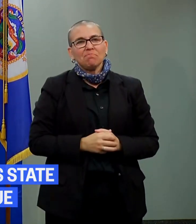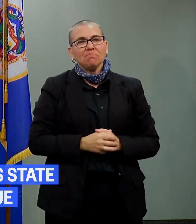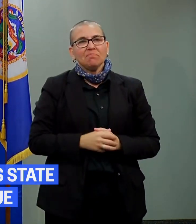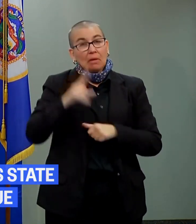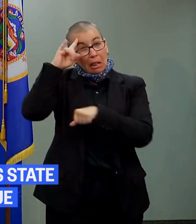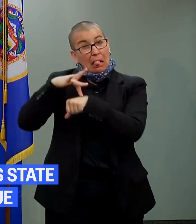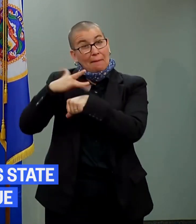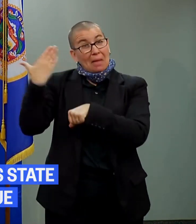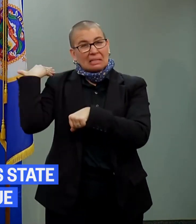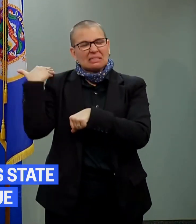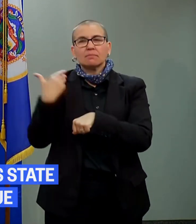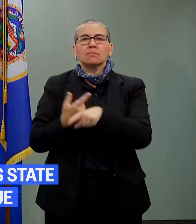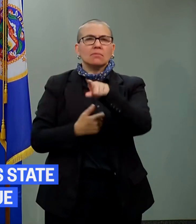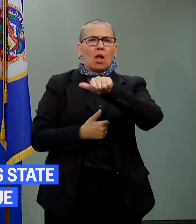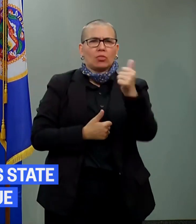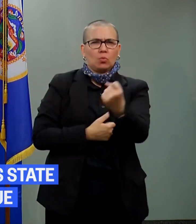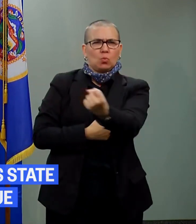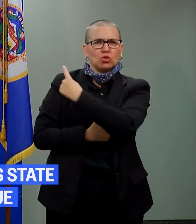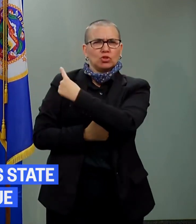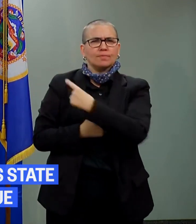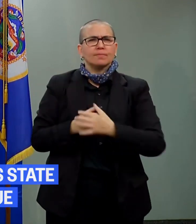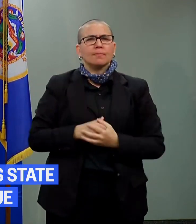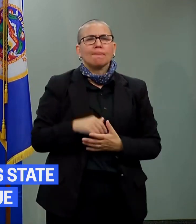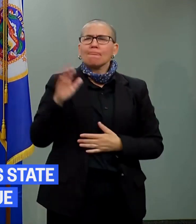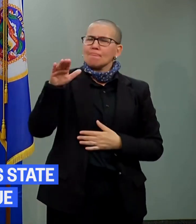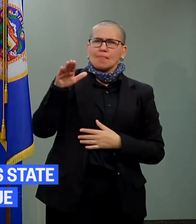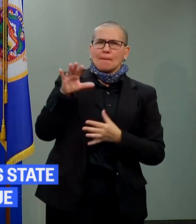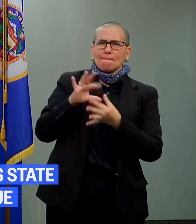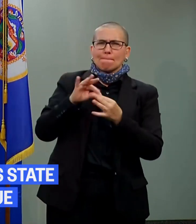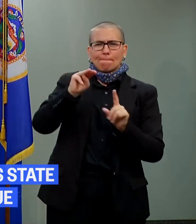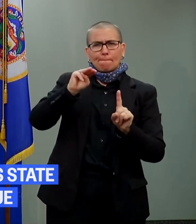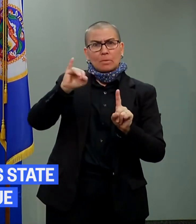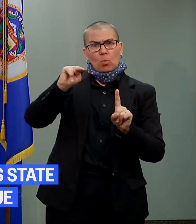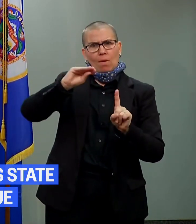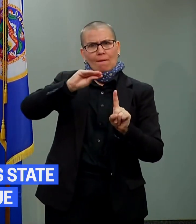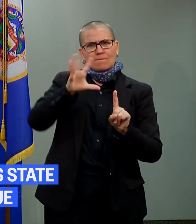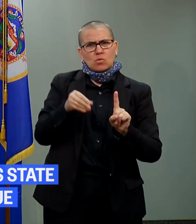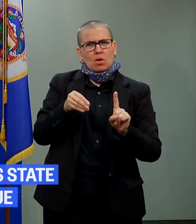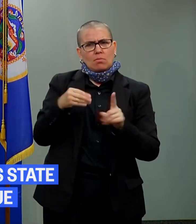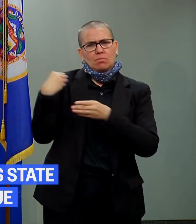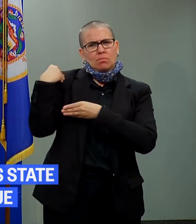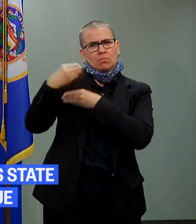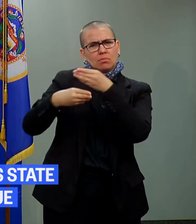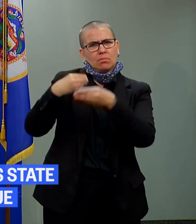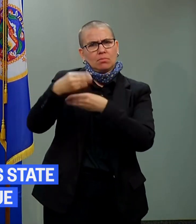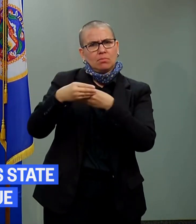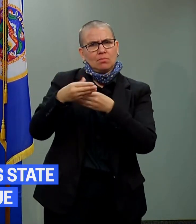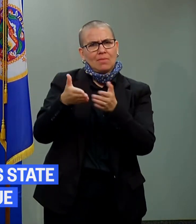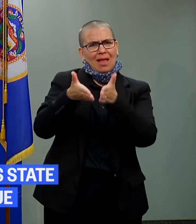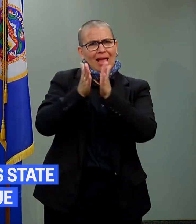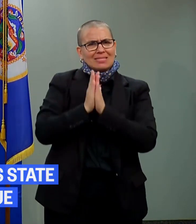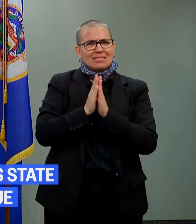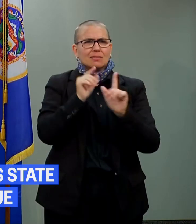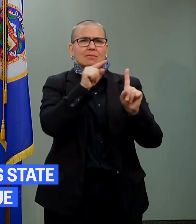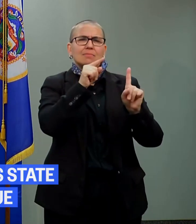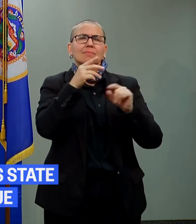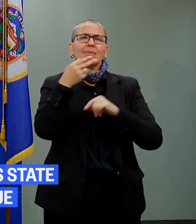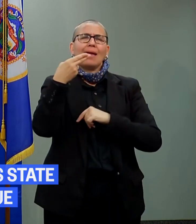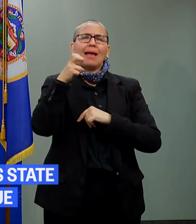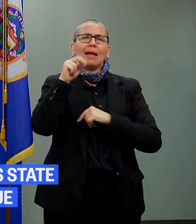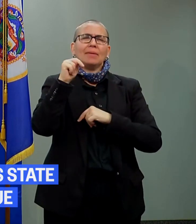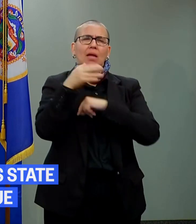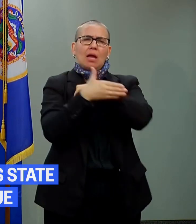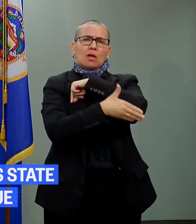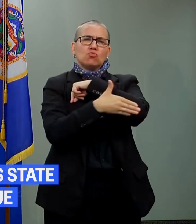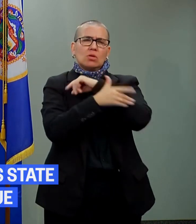the Council for Minnesotans of African Heritage stood next to you and asked that the Hennepin County Attorney be taken off the prosecution